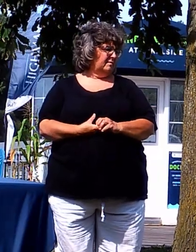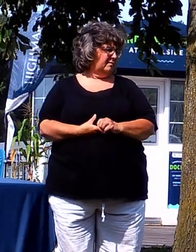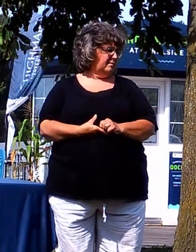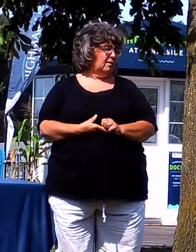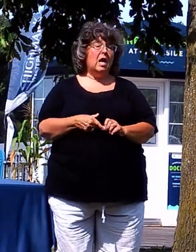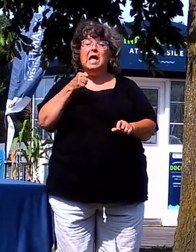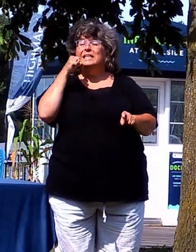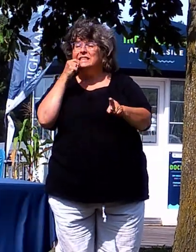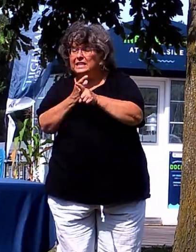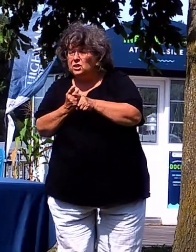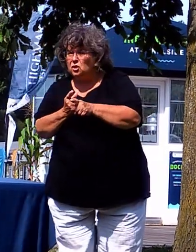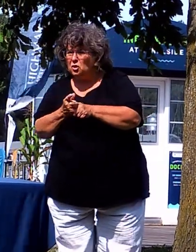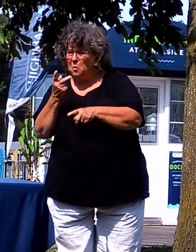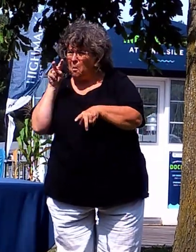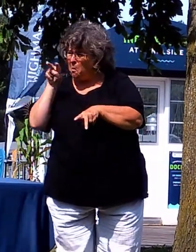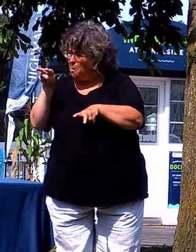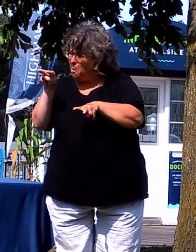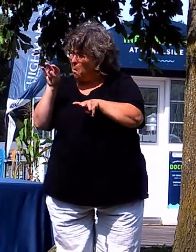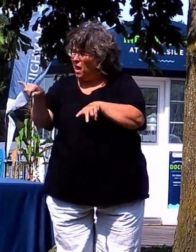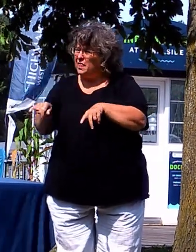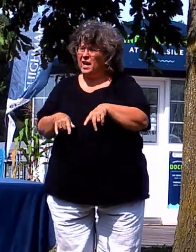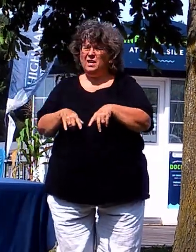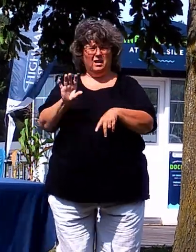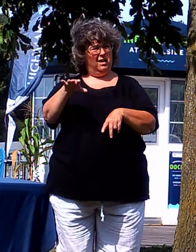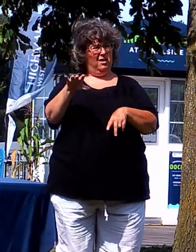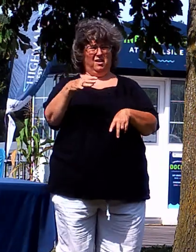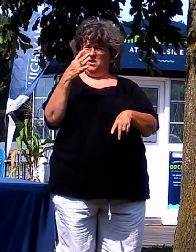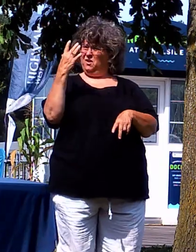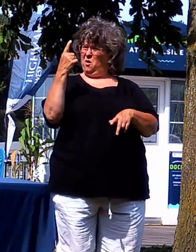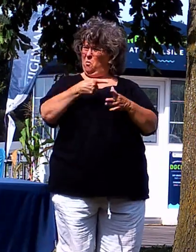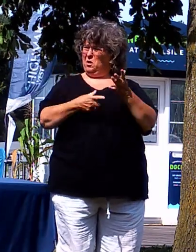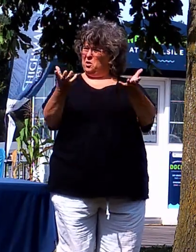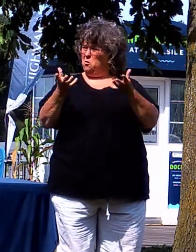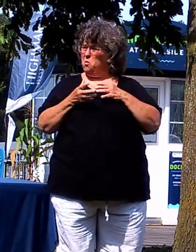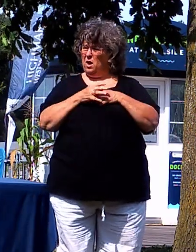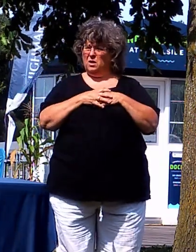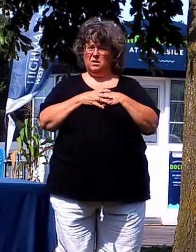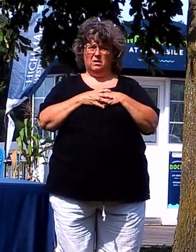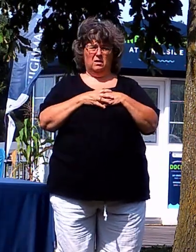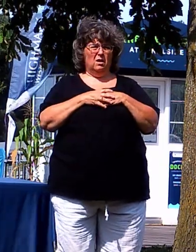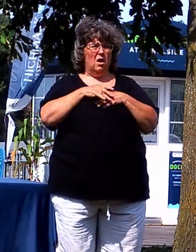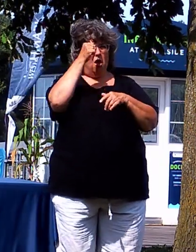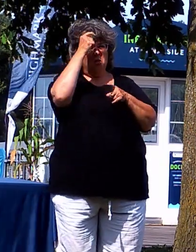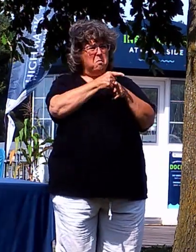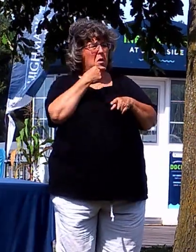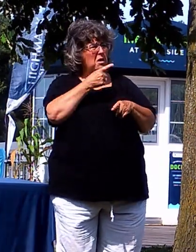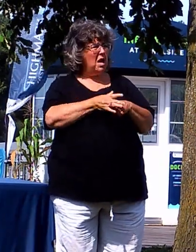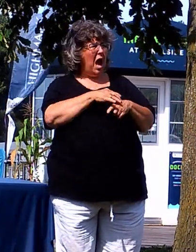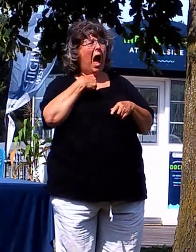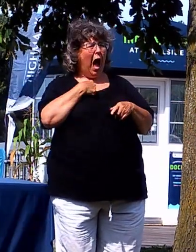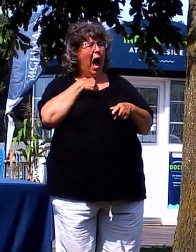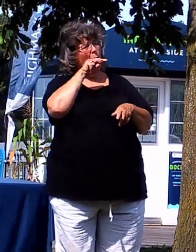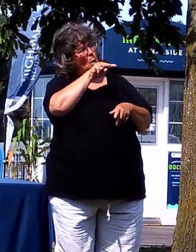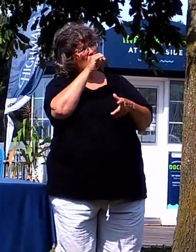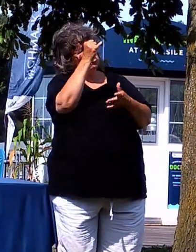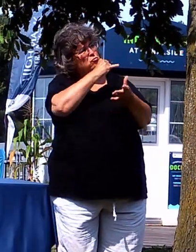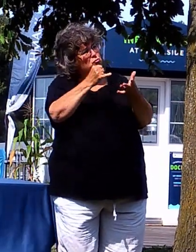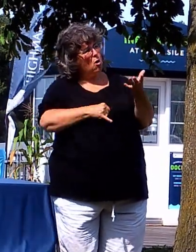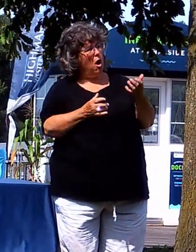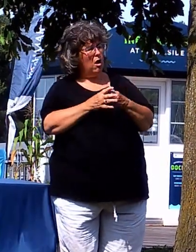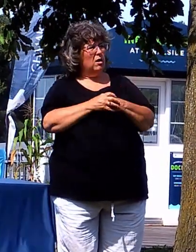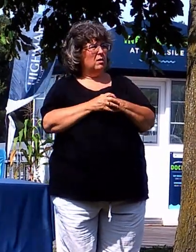Marisol, his sister, was watching him. She said, "What do you want?" He snapped. "I was watching you draw," he